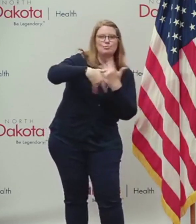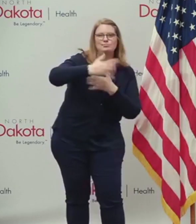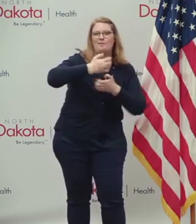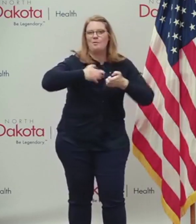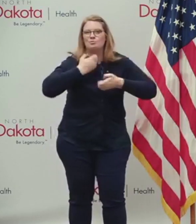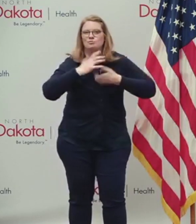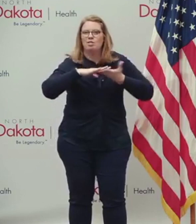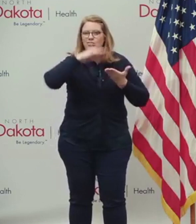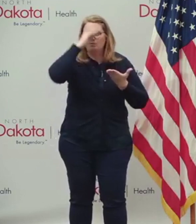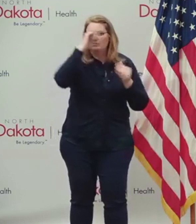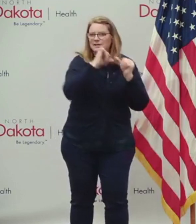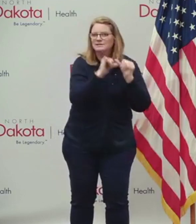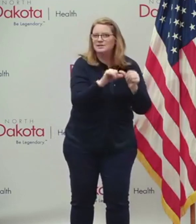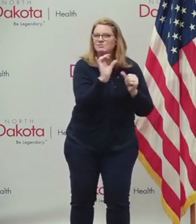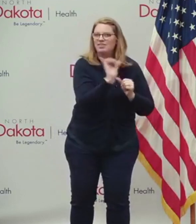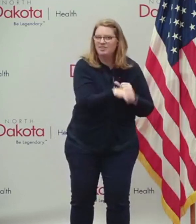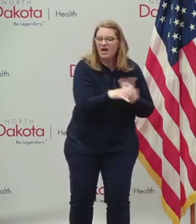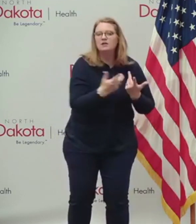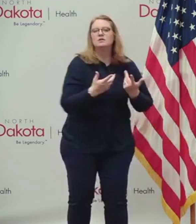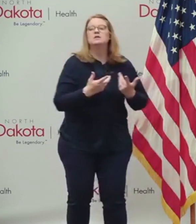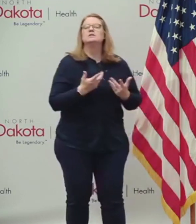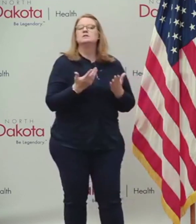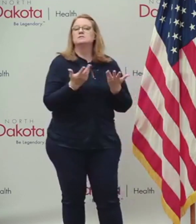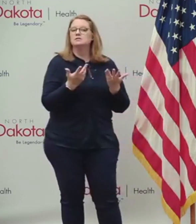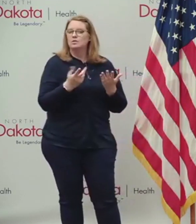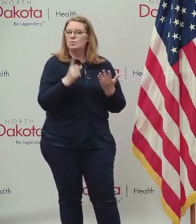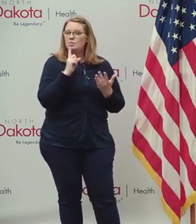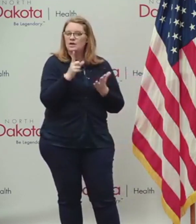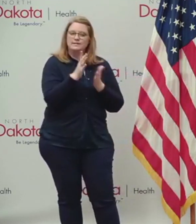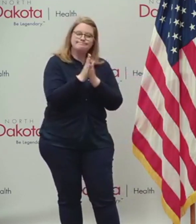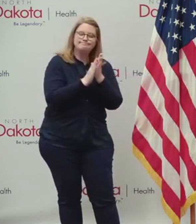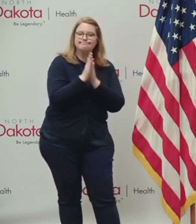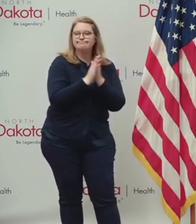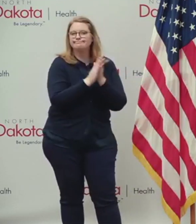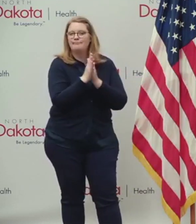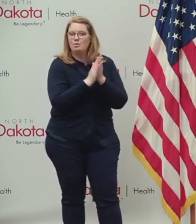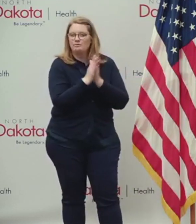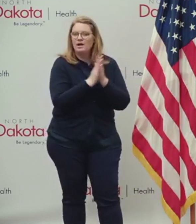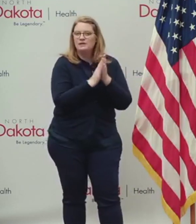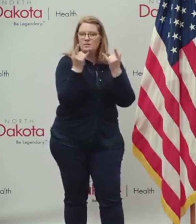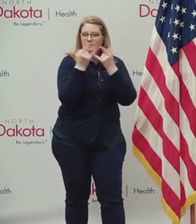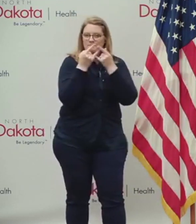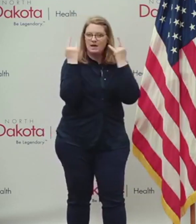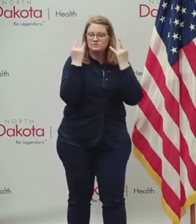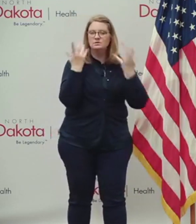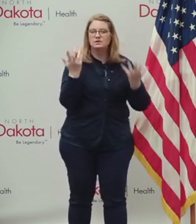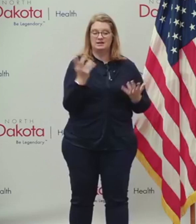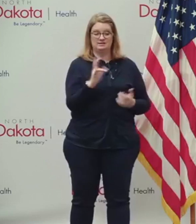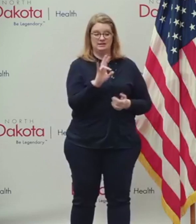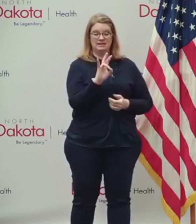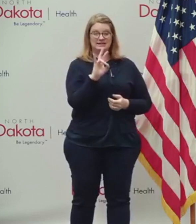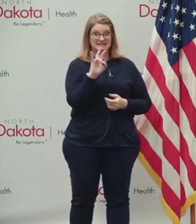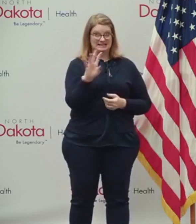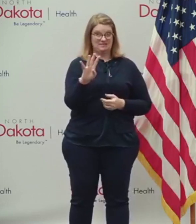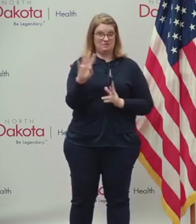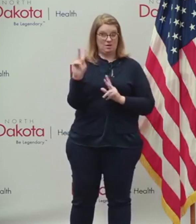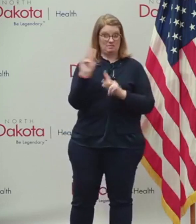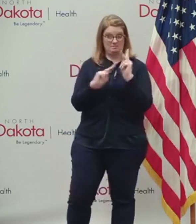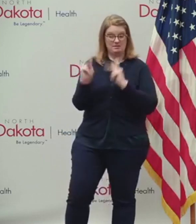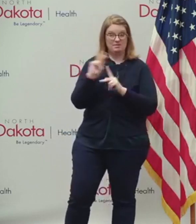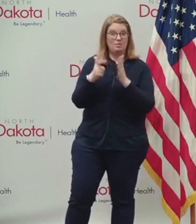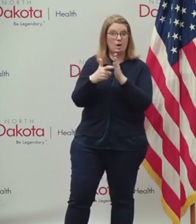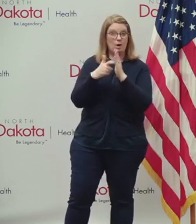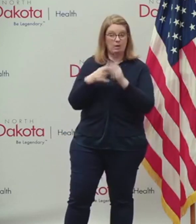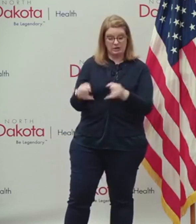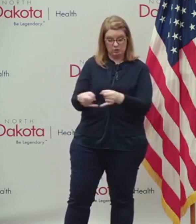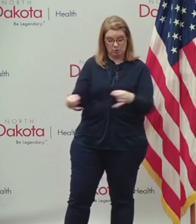again, this was an innovative new approach to create an incentive for mask wearing. And again, the 74 individuals that were required to quarantine,